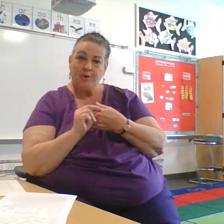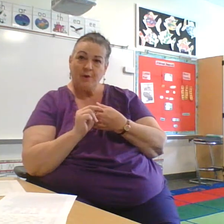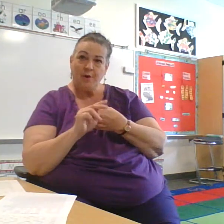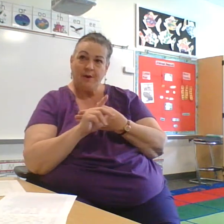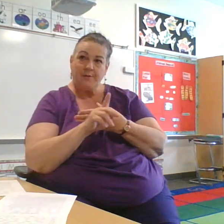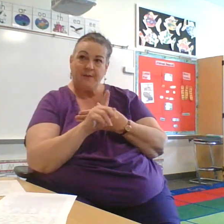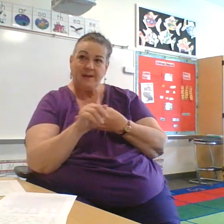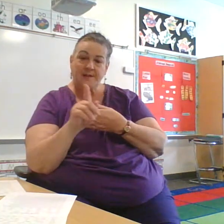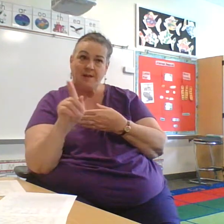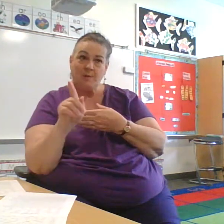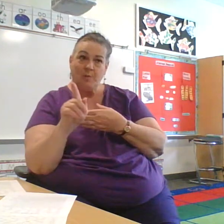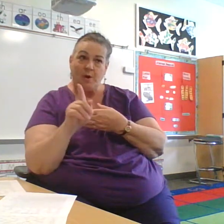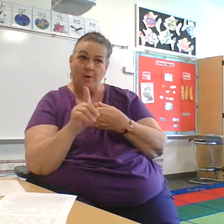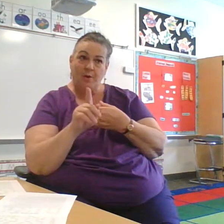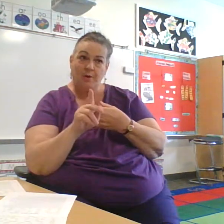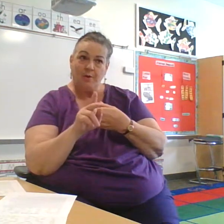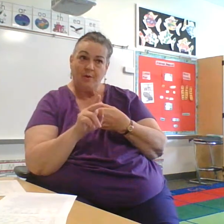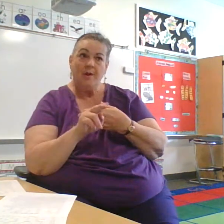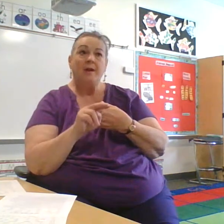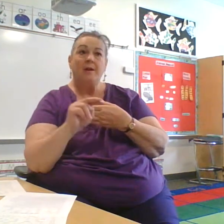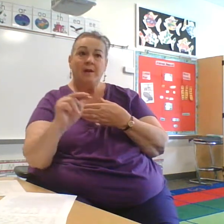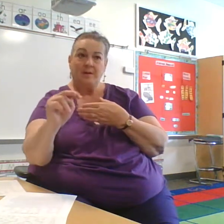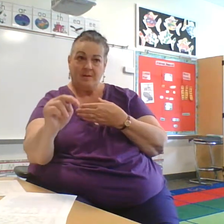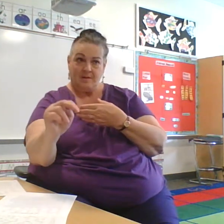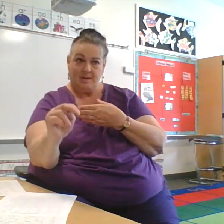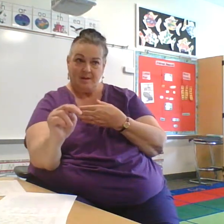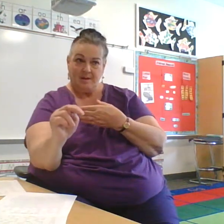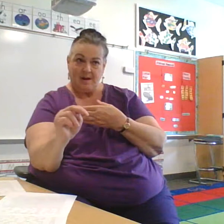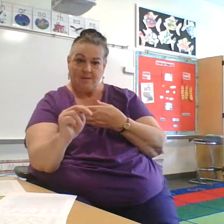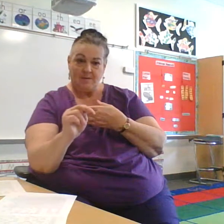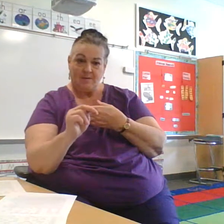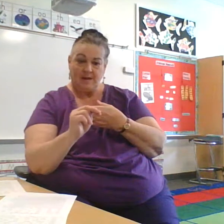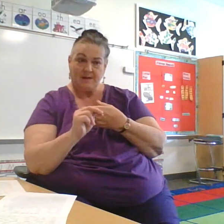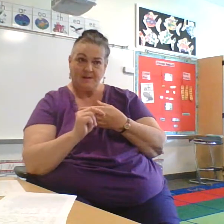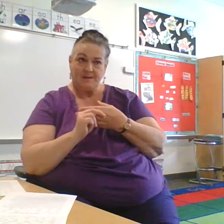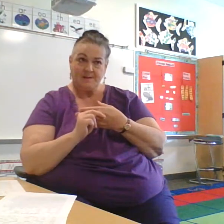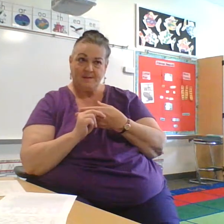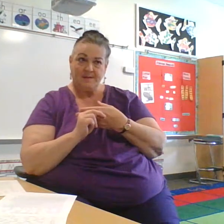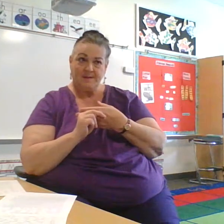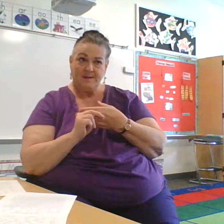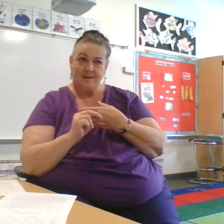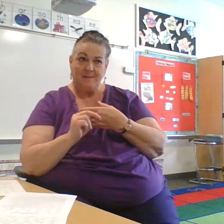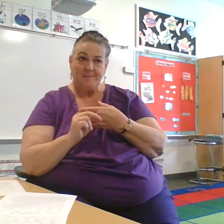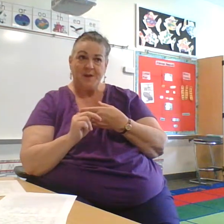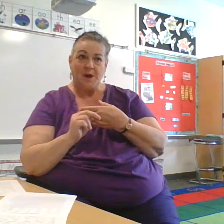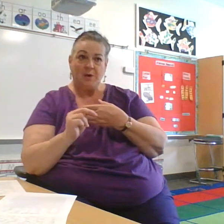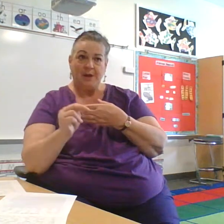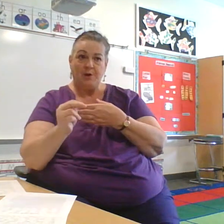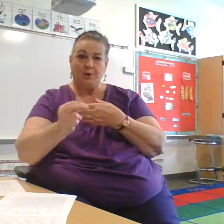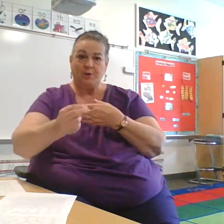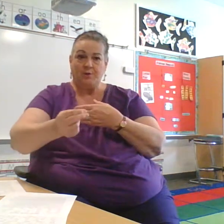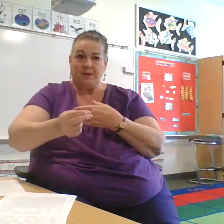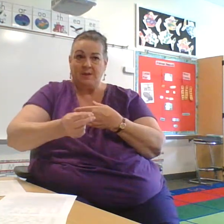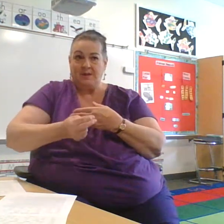Turn it facing the wall. Now, Really? like this. Okay, you're doing